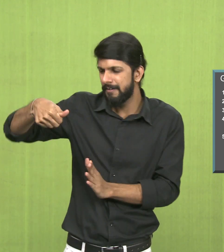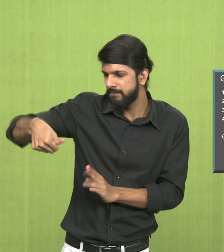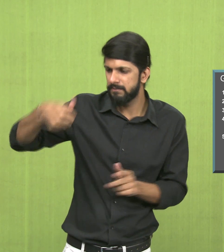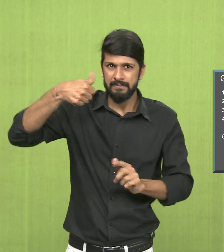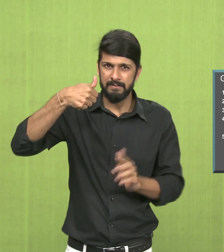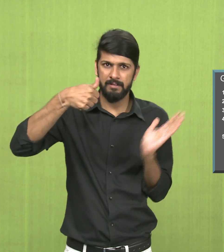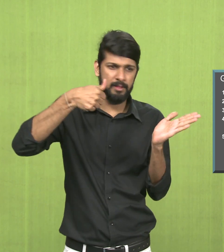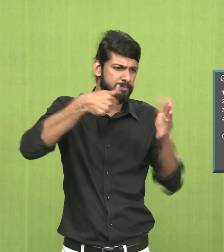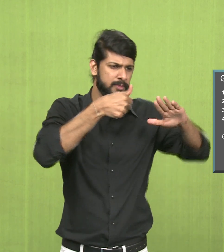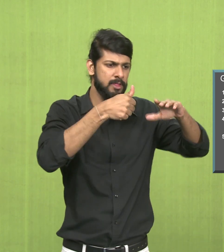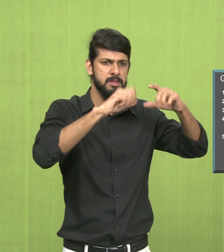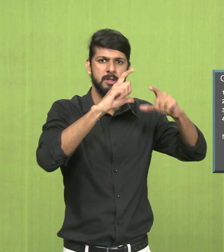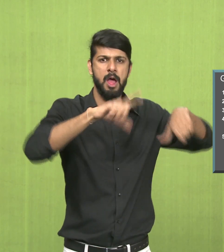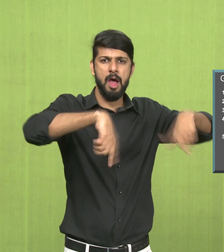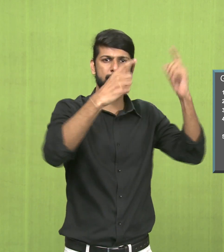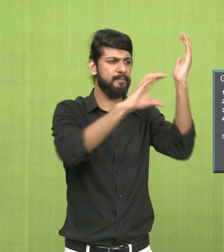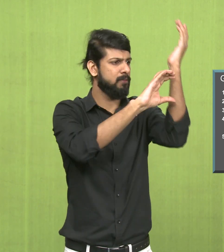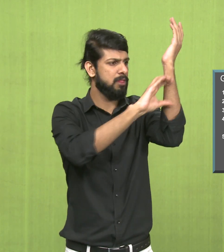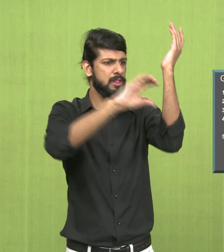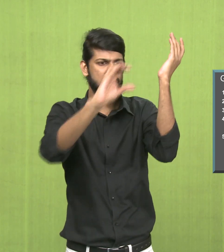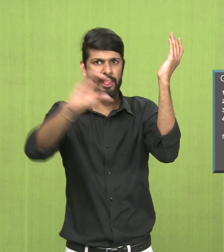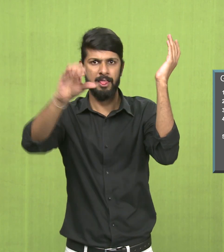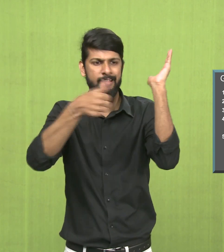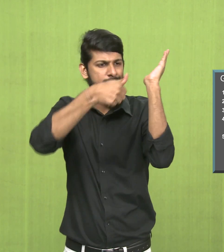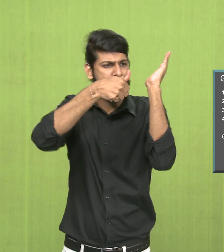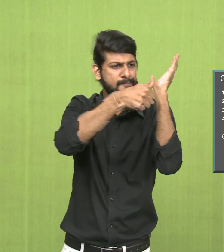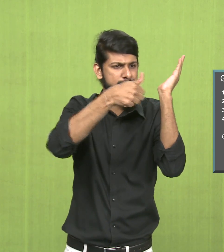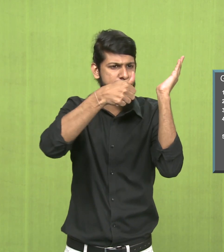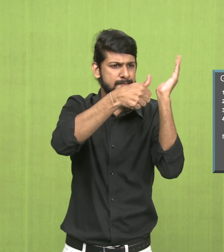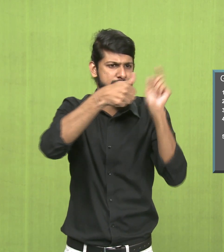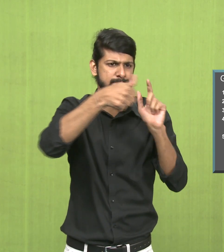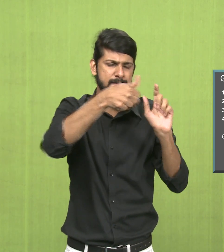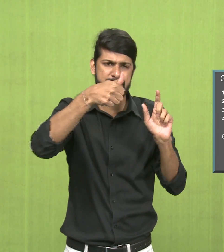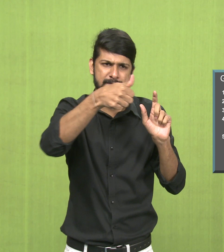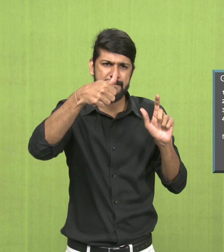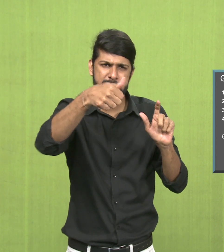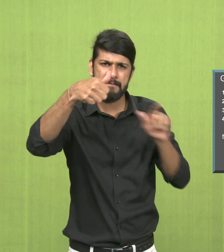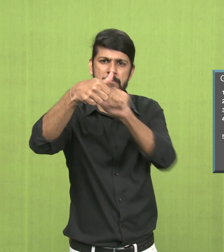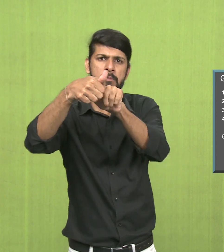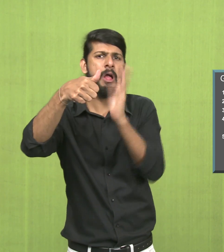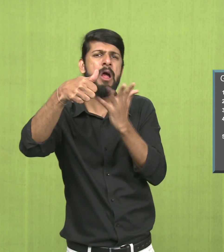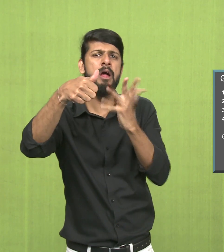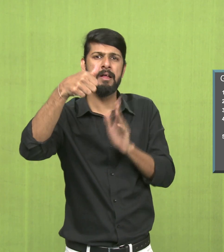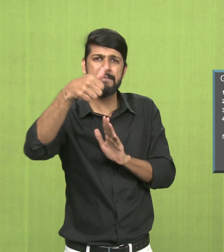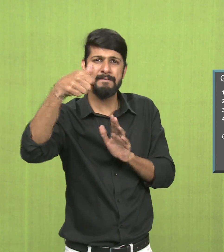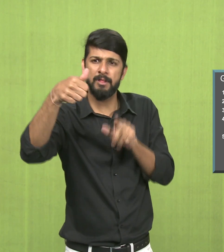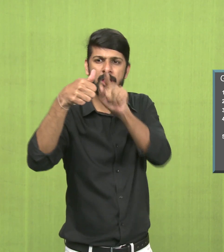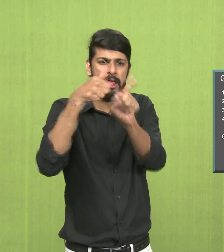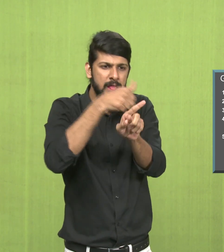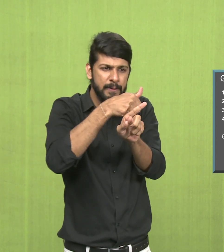are created using thumb prints. As you can see, the branch is